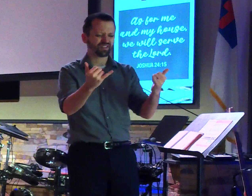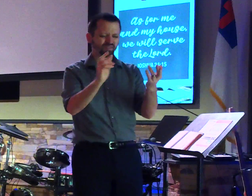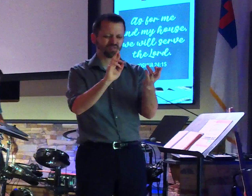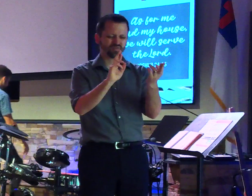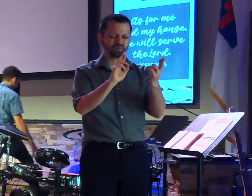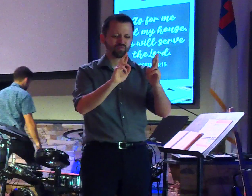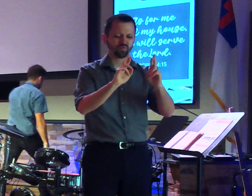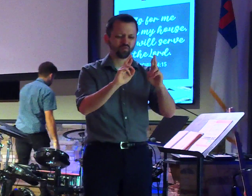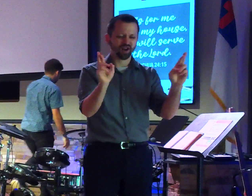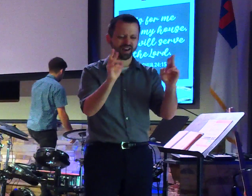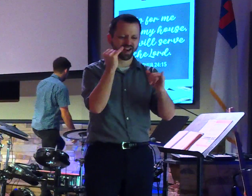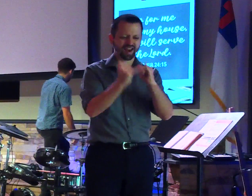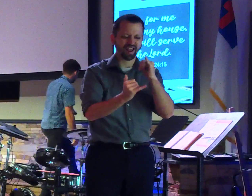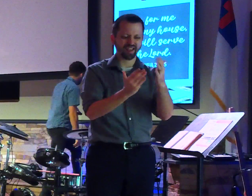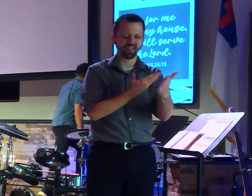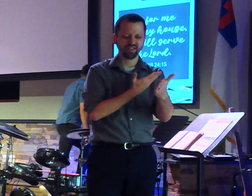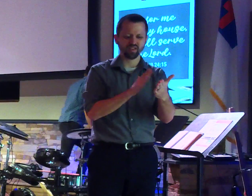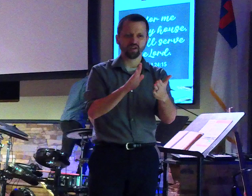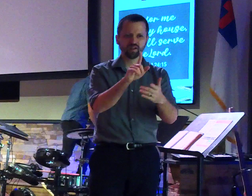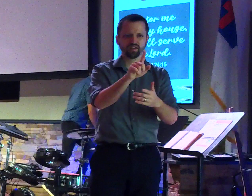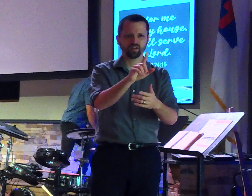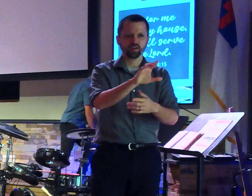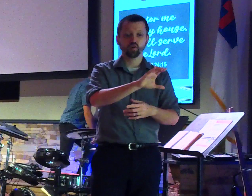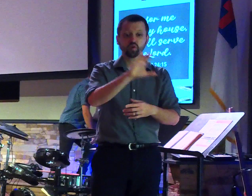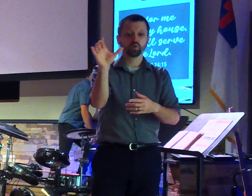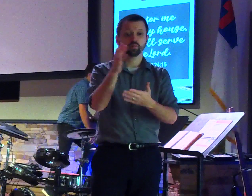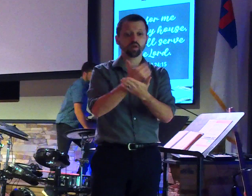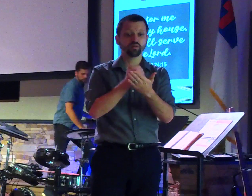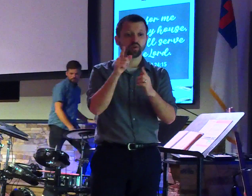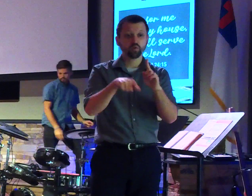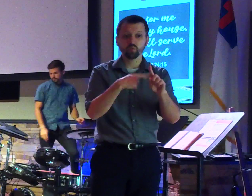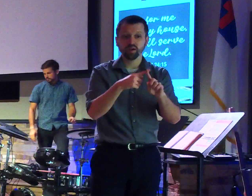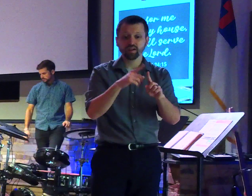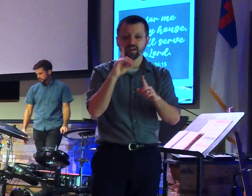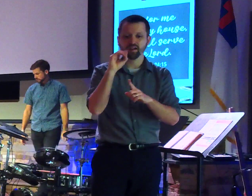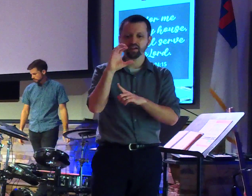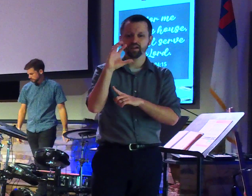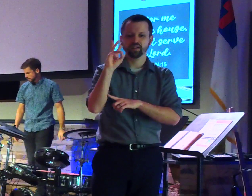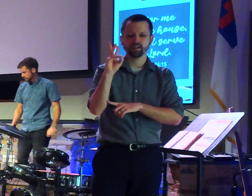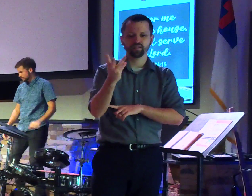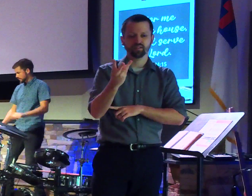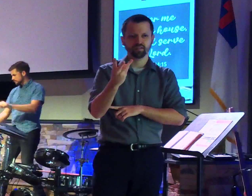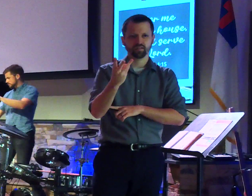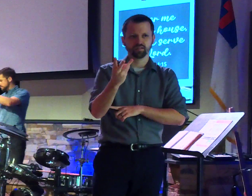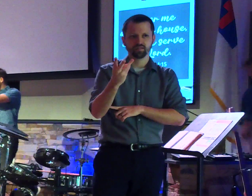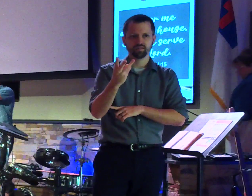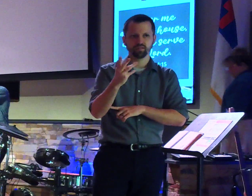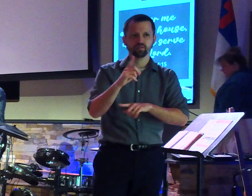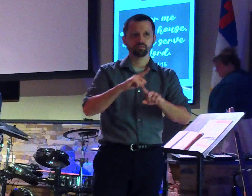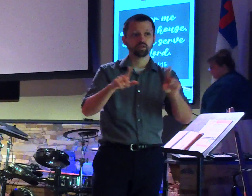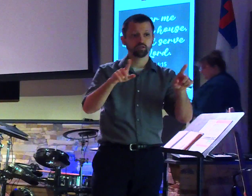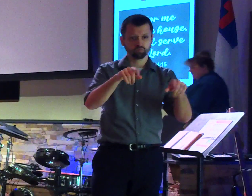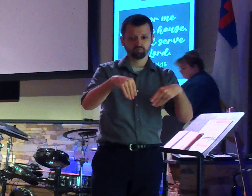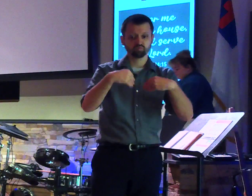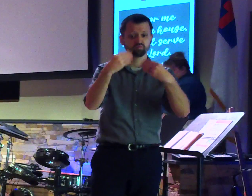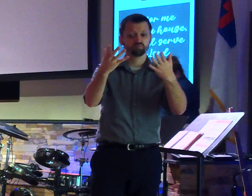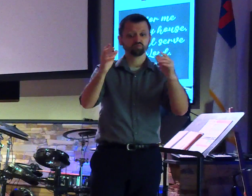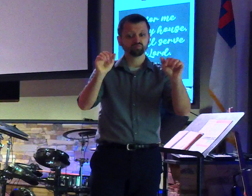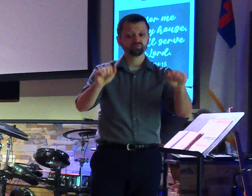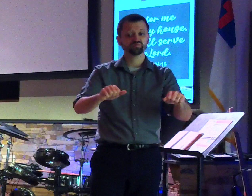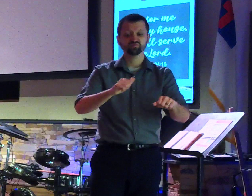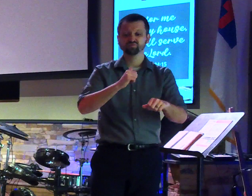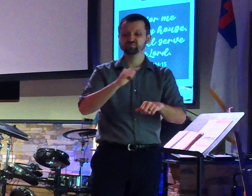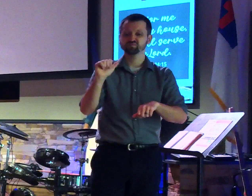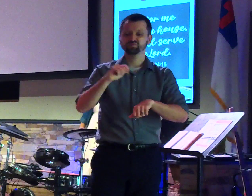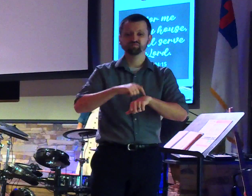the Christmas offering isn't officially till December 6th. But you can give that Christmas offering anytime in the month of